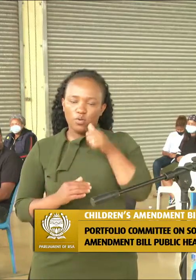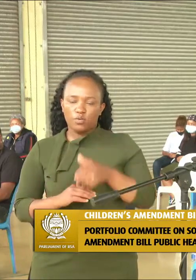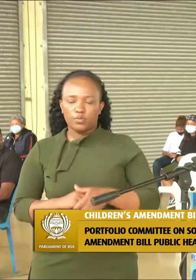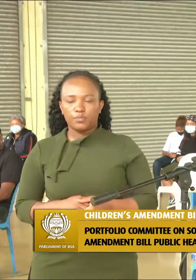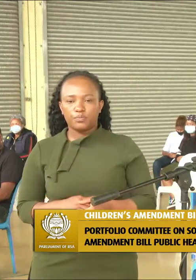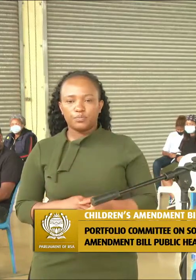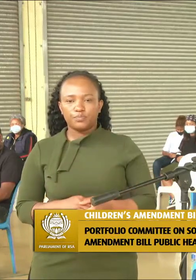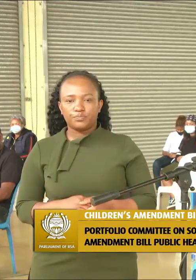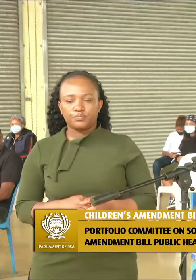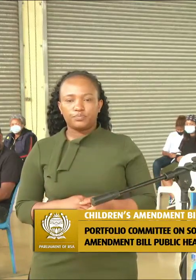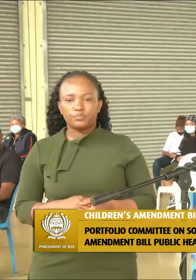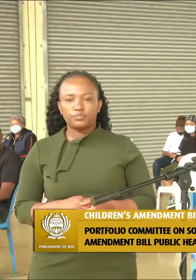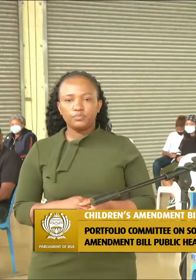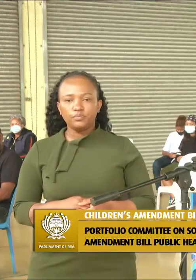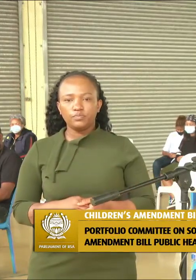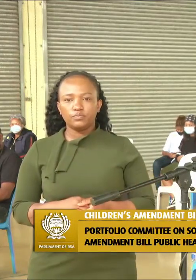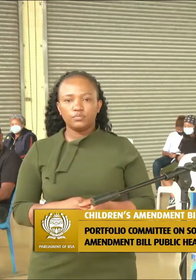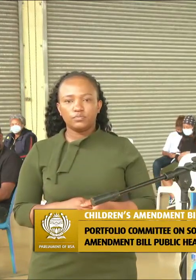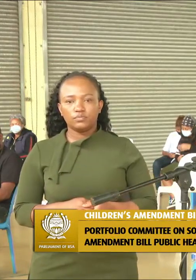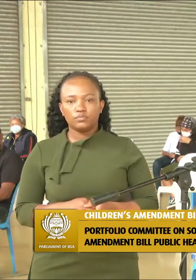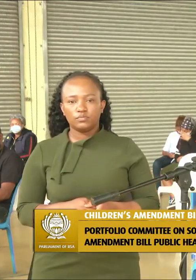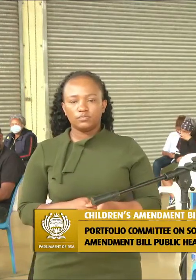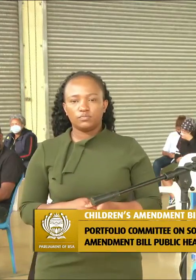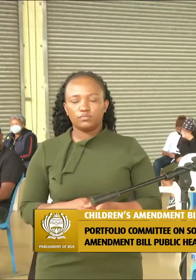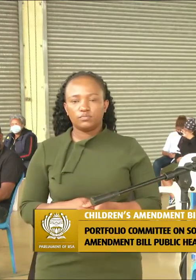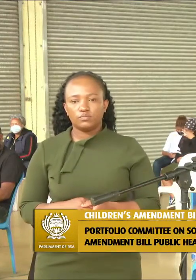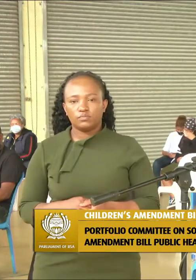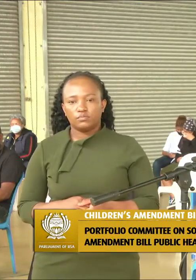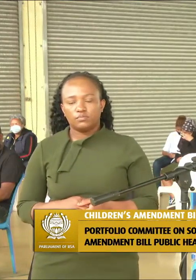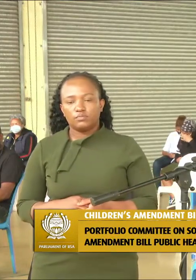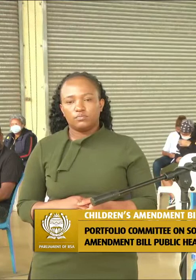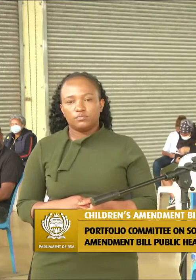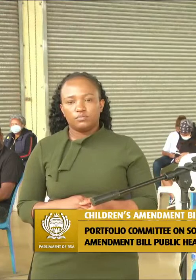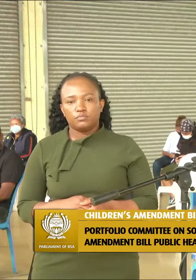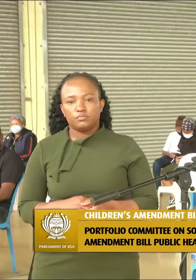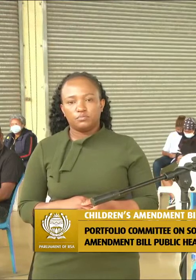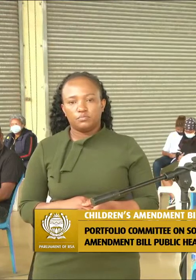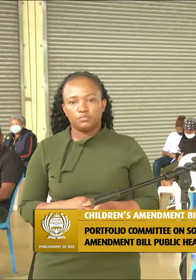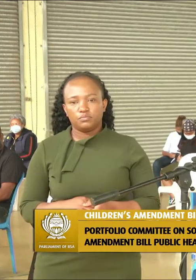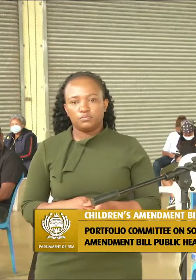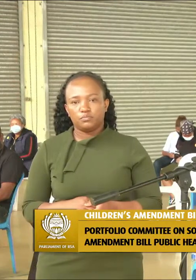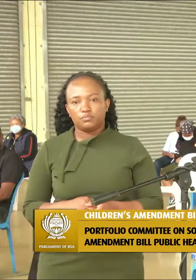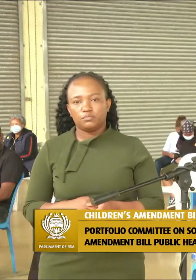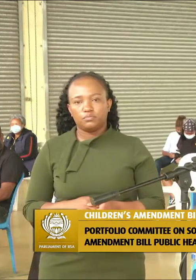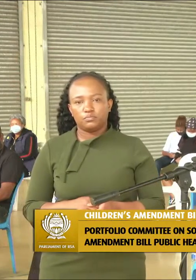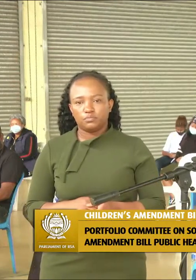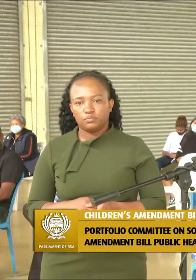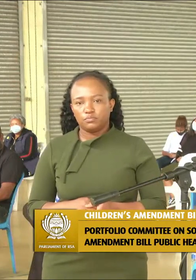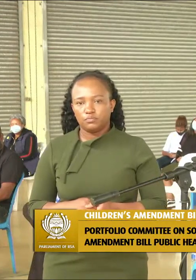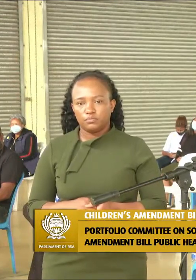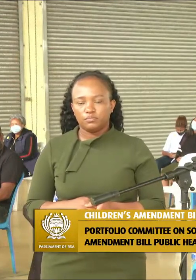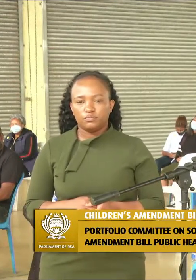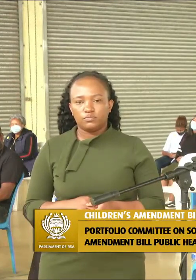black youth, we try to develop ourselves. We are